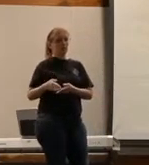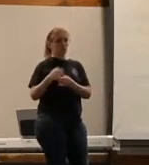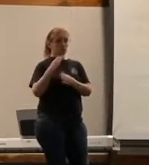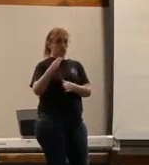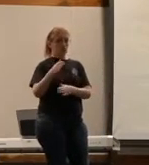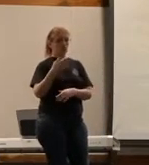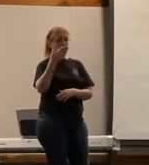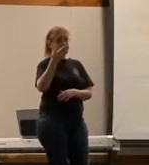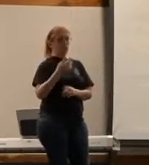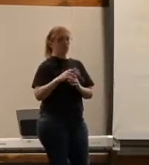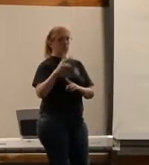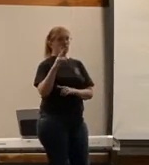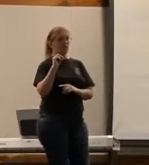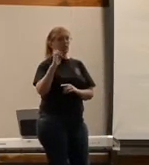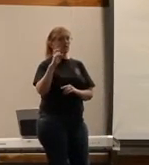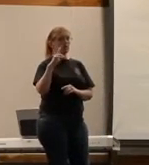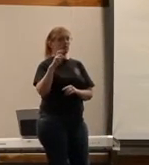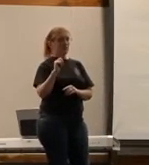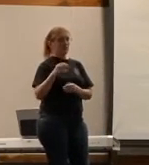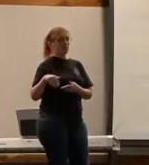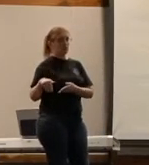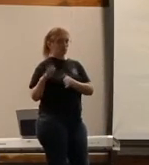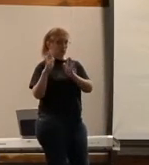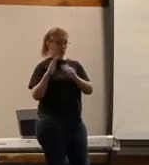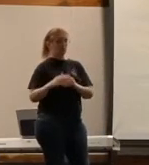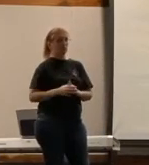Welcome to Uneven Street.